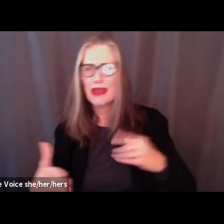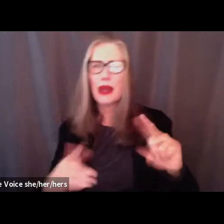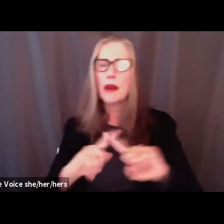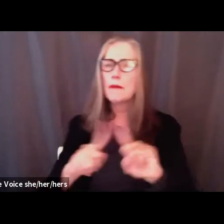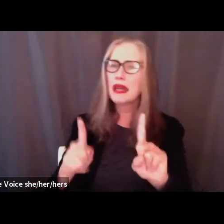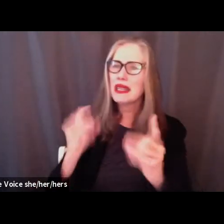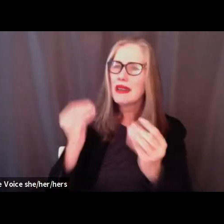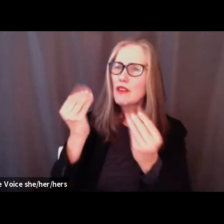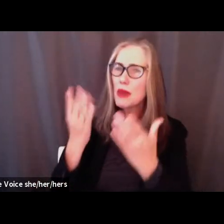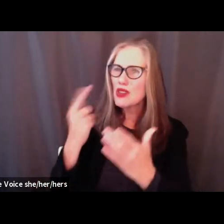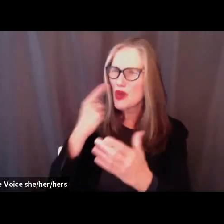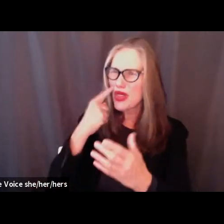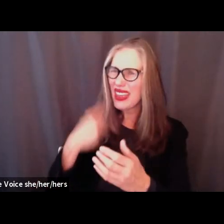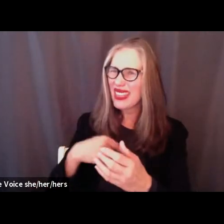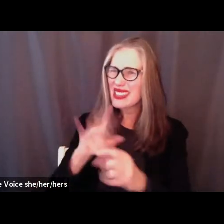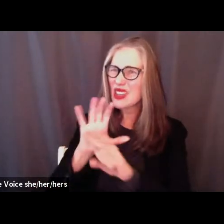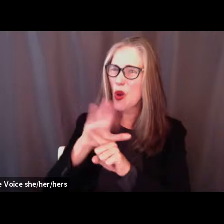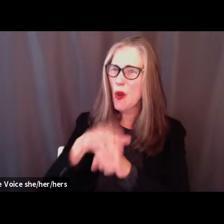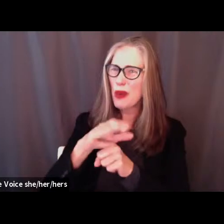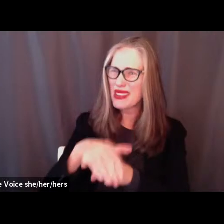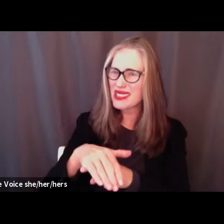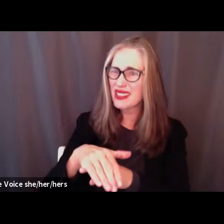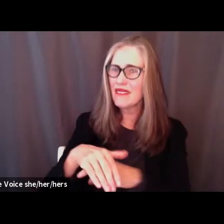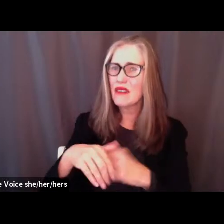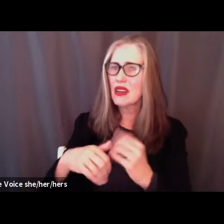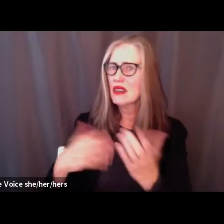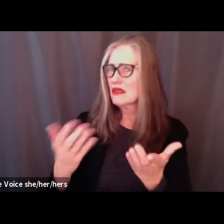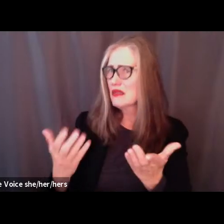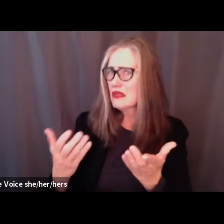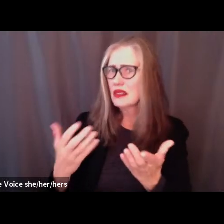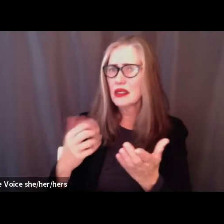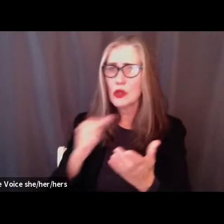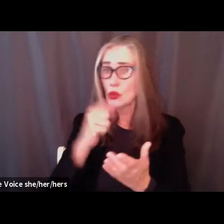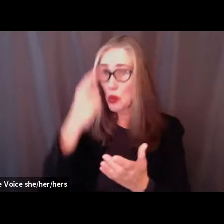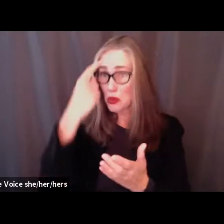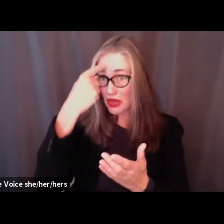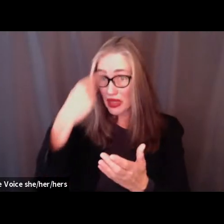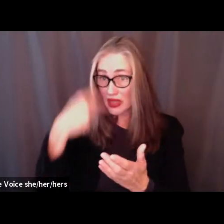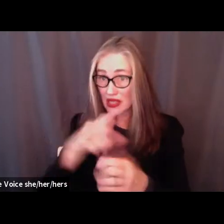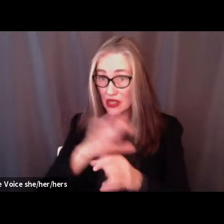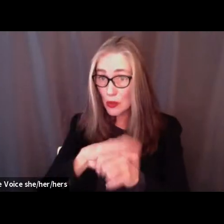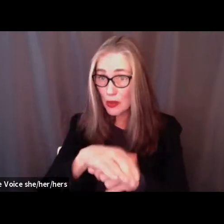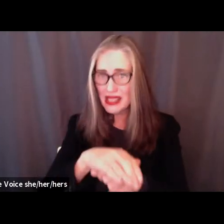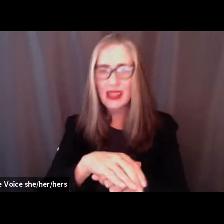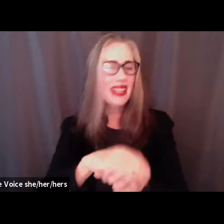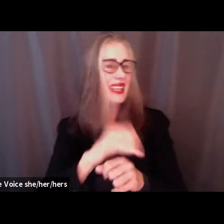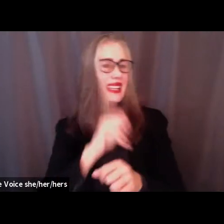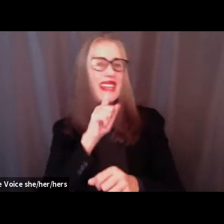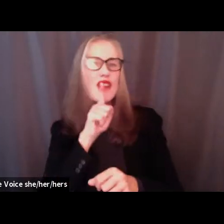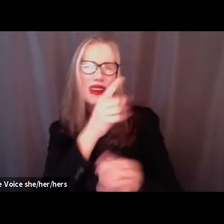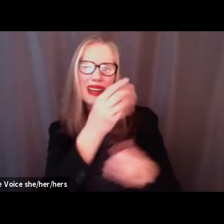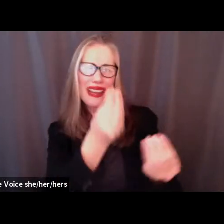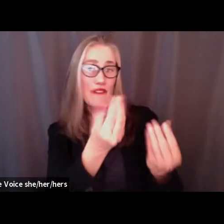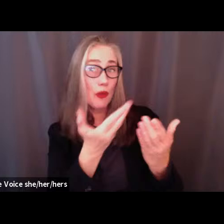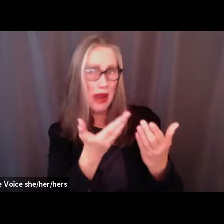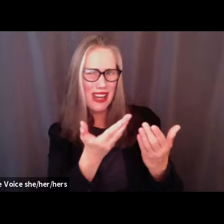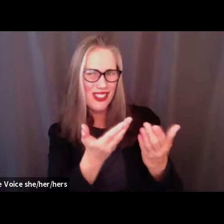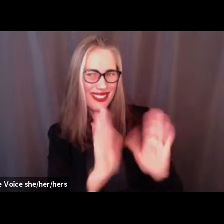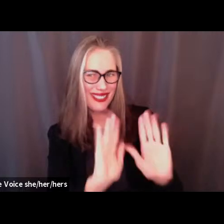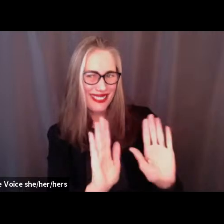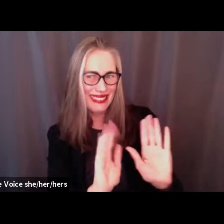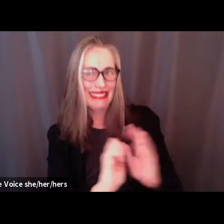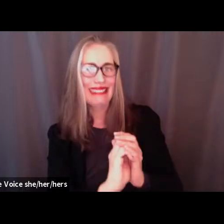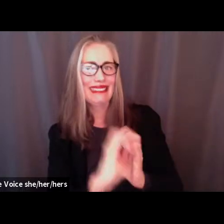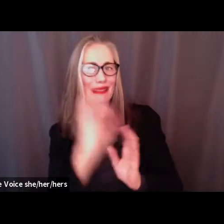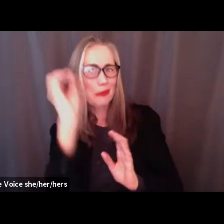is repressive and kind of? I'm not sure that's a point of information, Mr. Alfalco, but